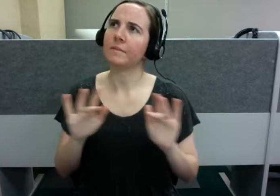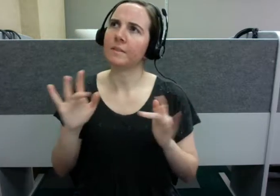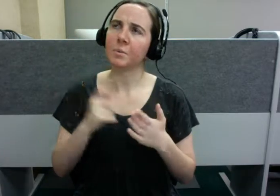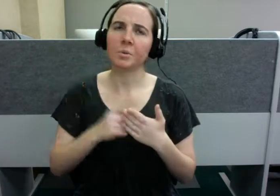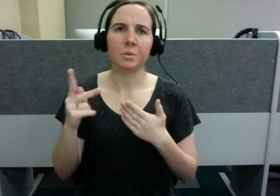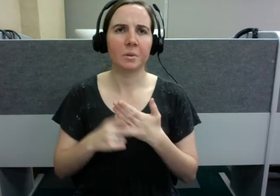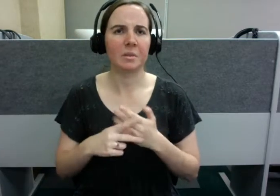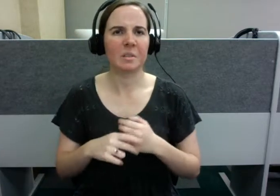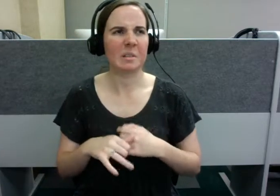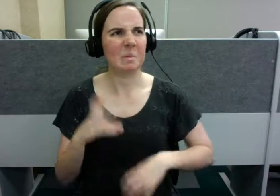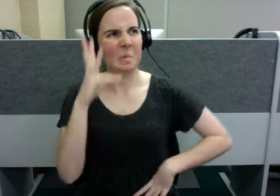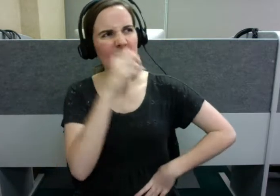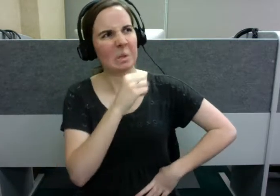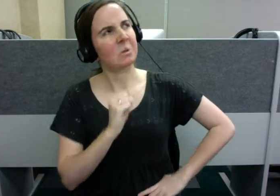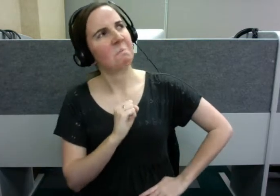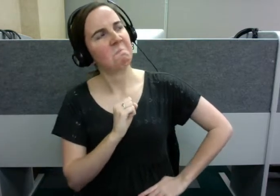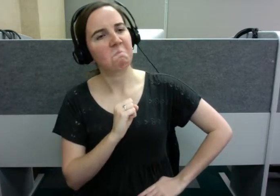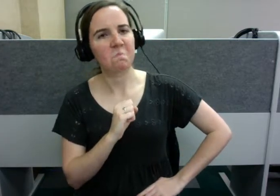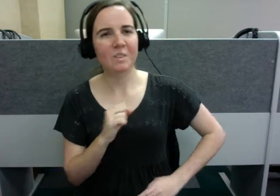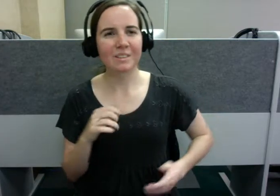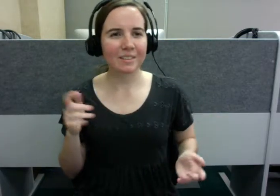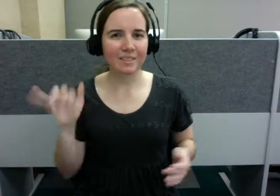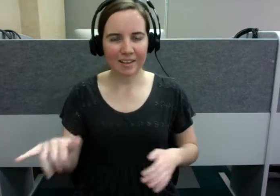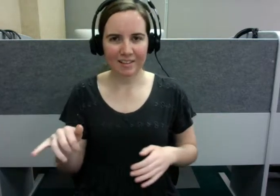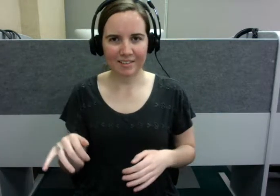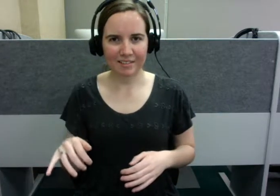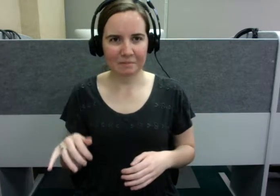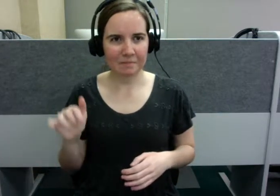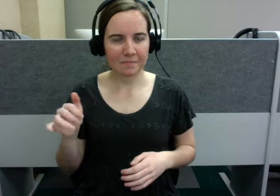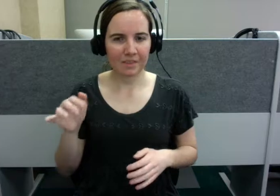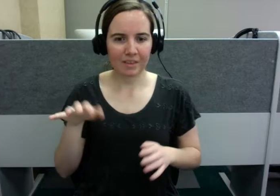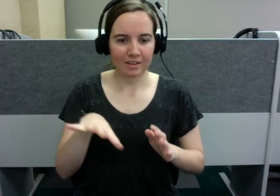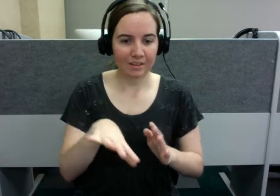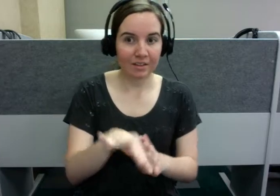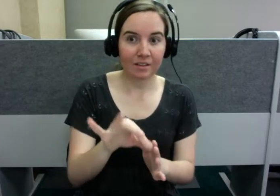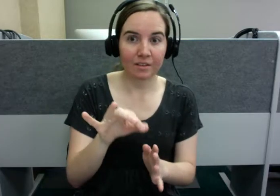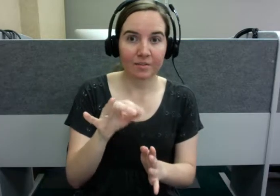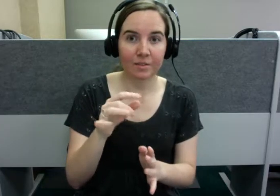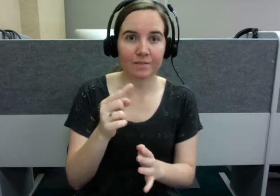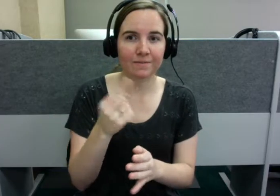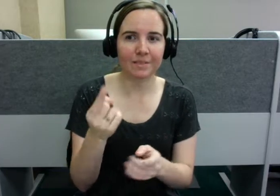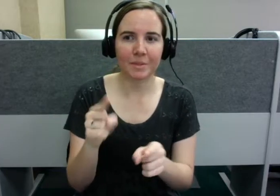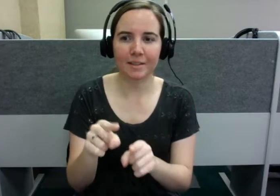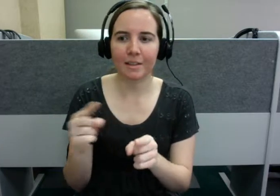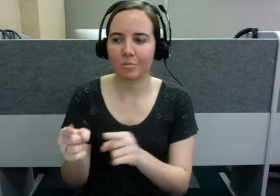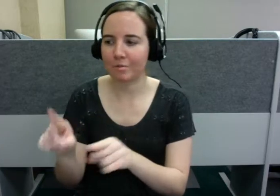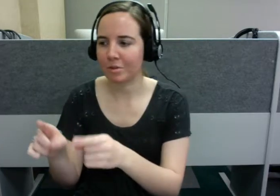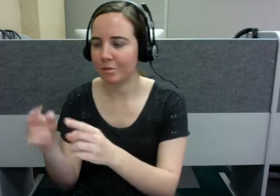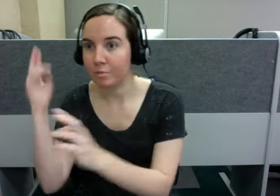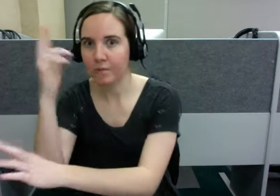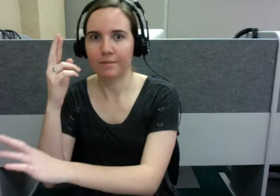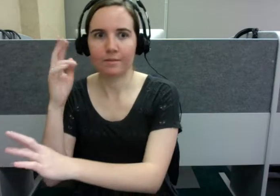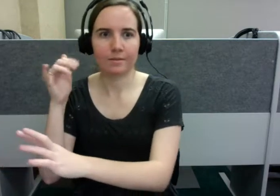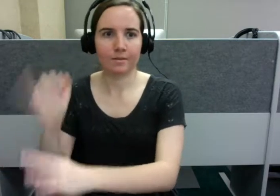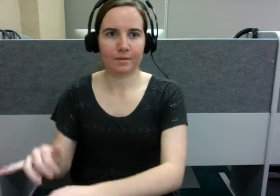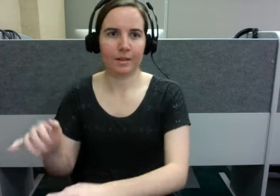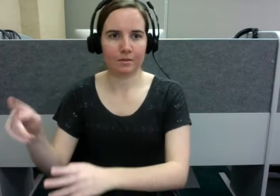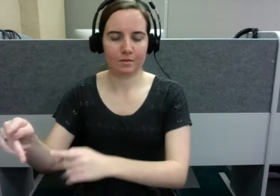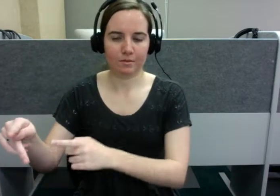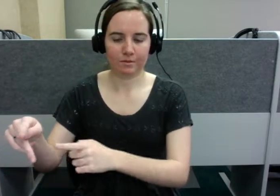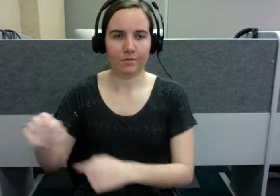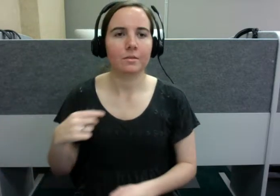weird. These discoveries that lead to sudden realizations, and I've been having them over 200 dirty jobs. I have them